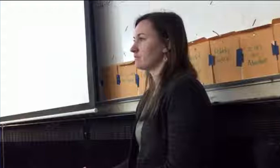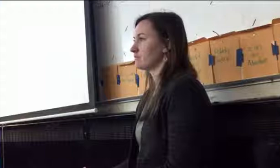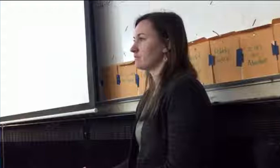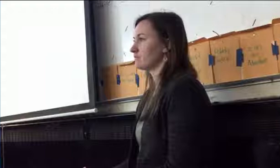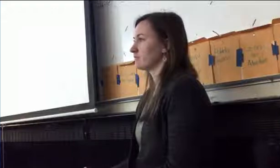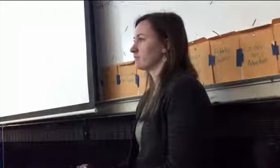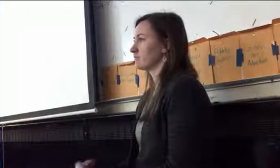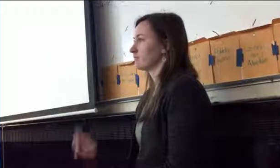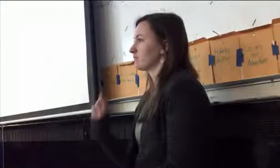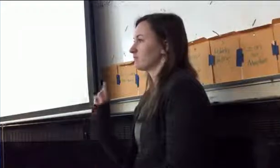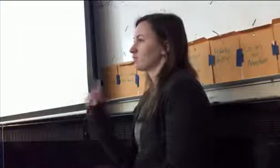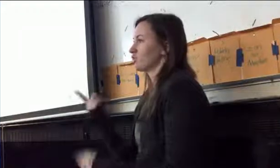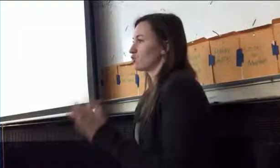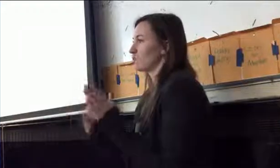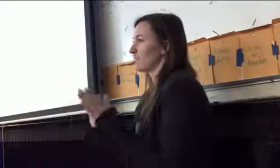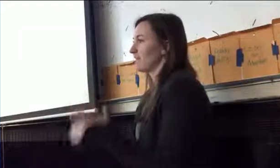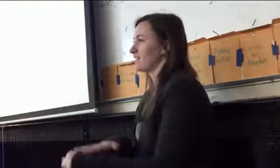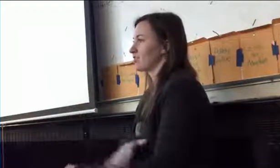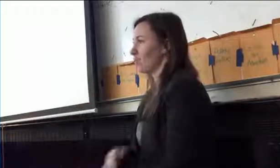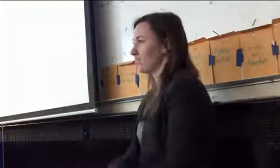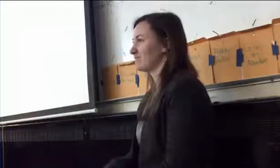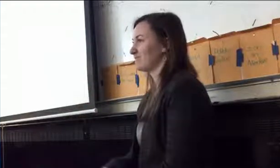population.